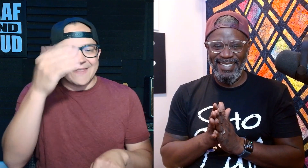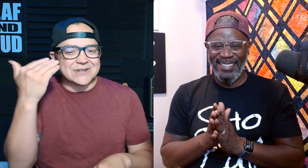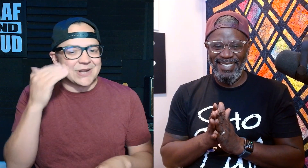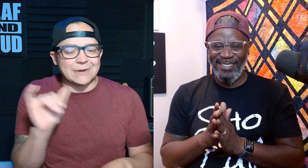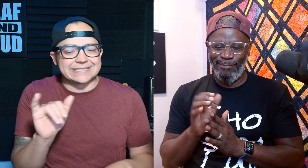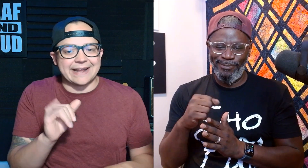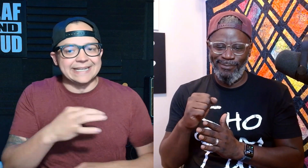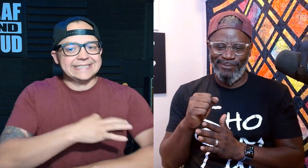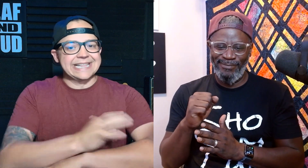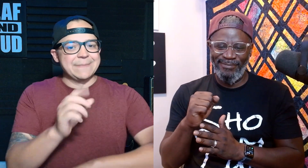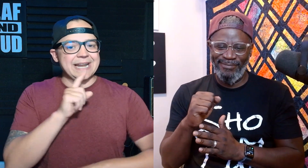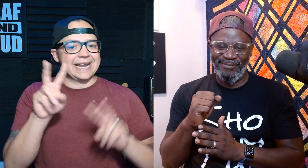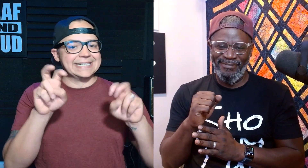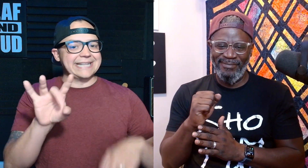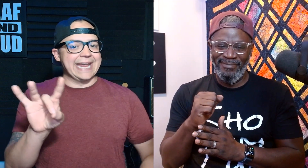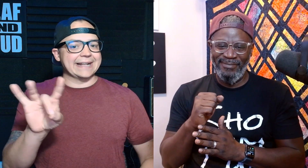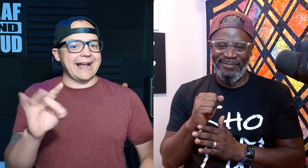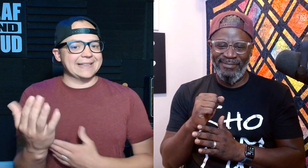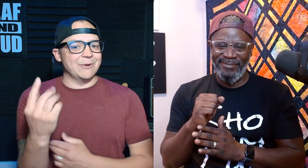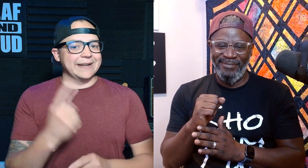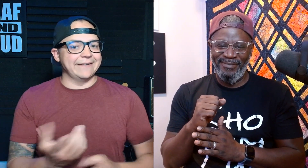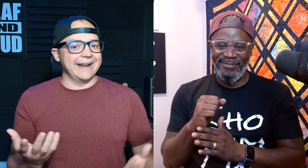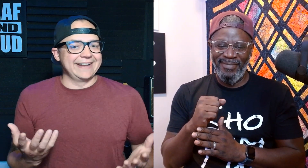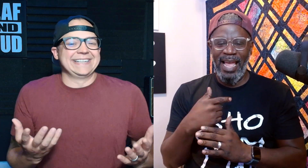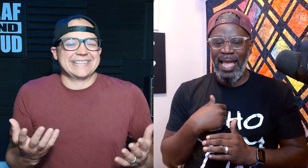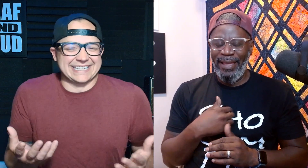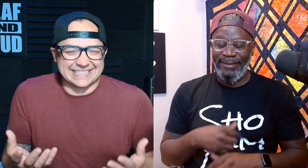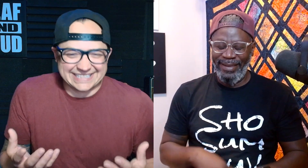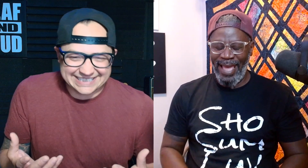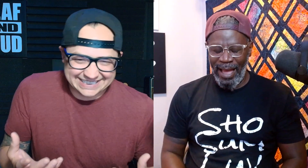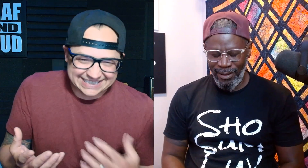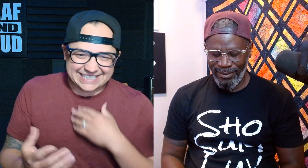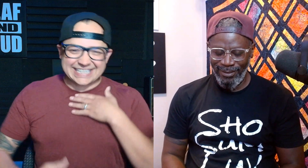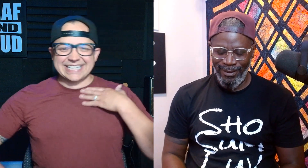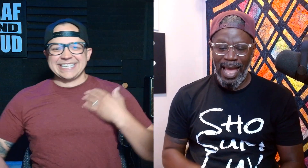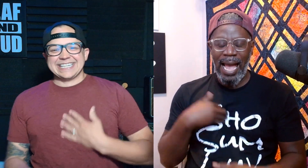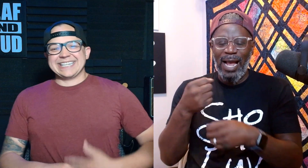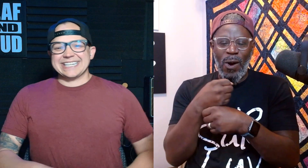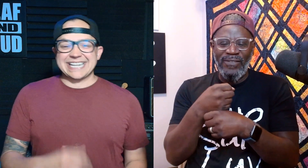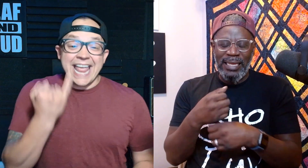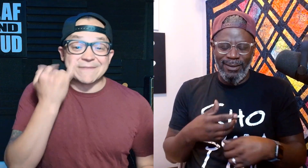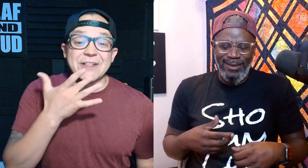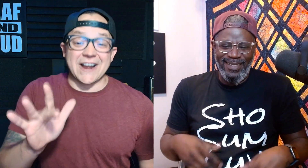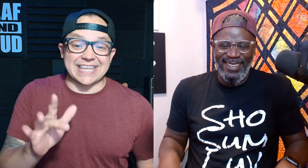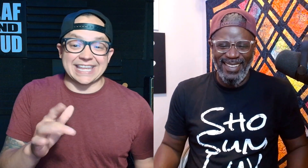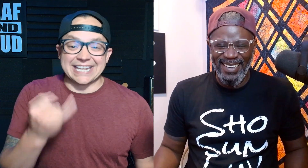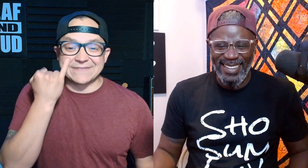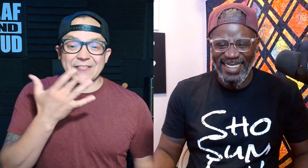a father, you know, it's like sleeping in is 8 o'clock in the morning, right? Yeah, I got coffee. If